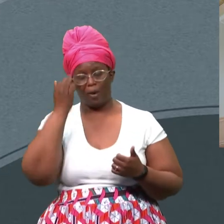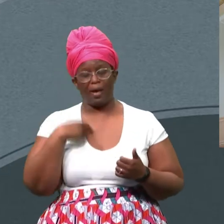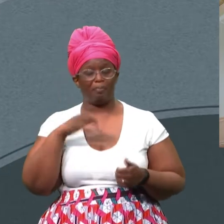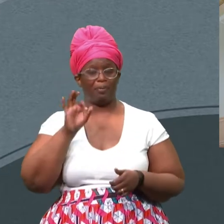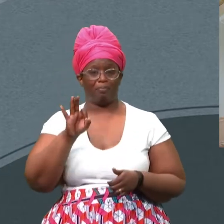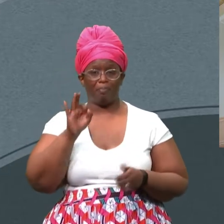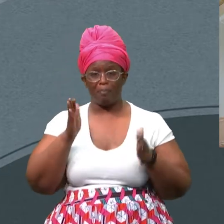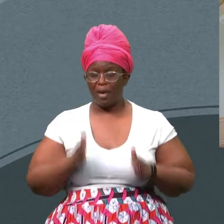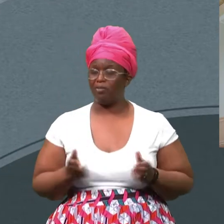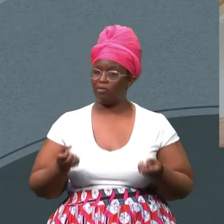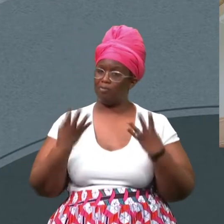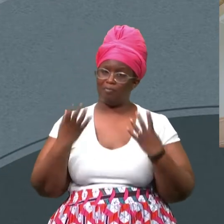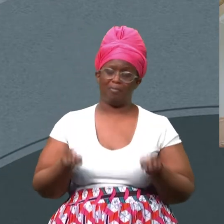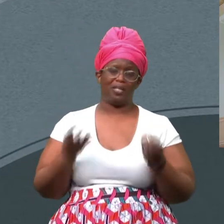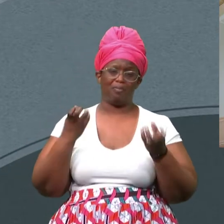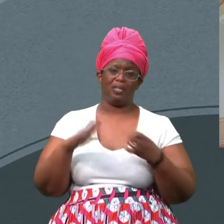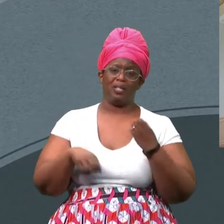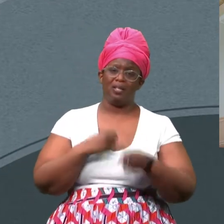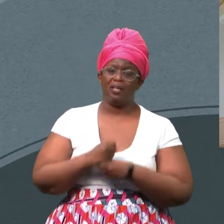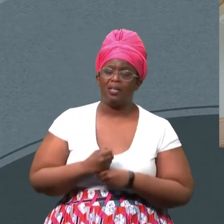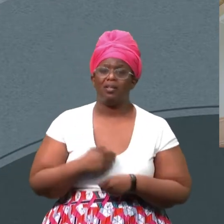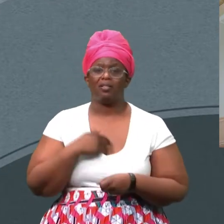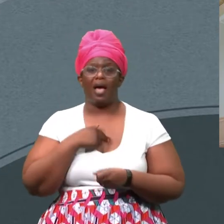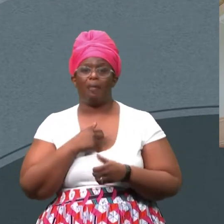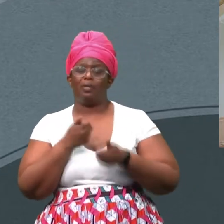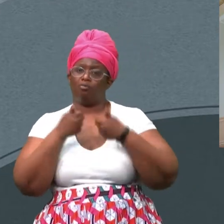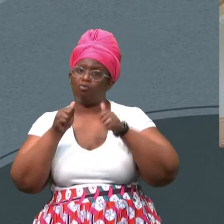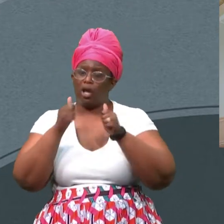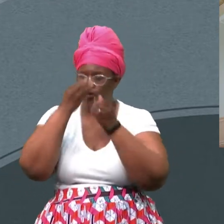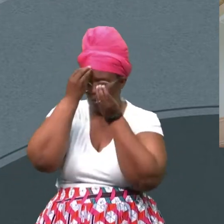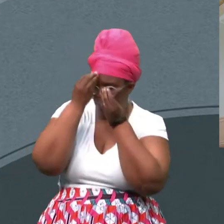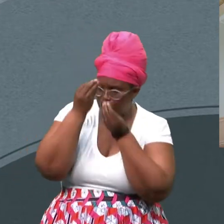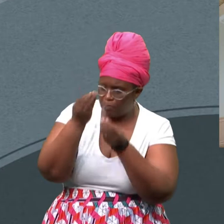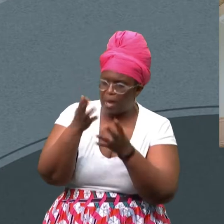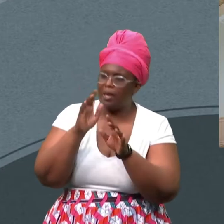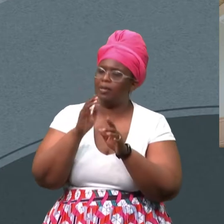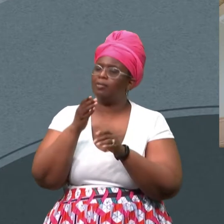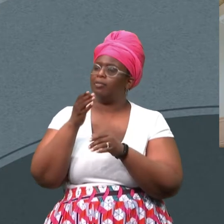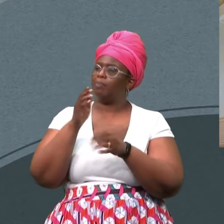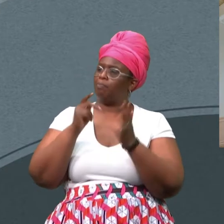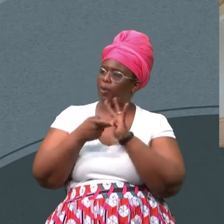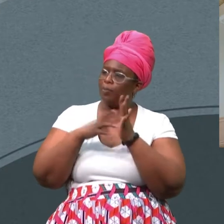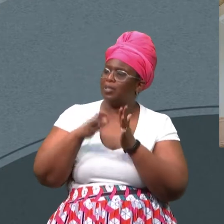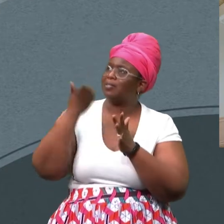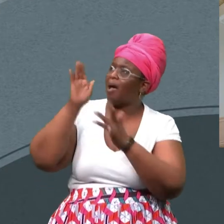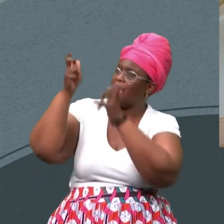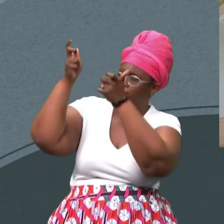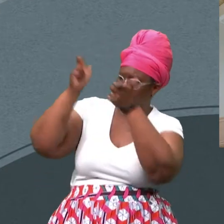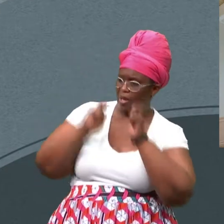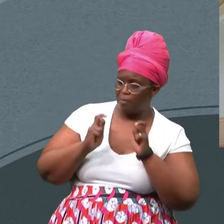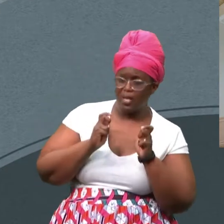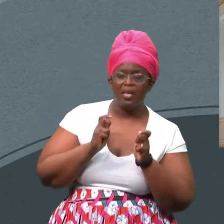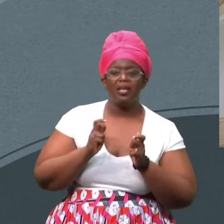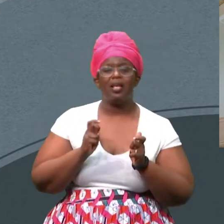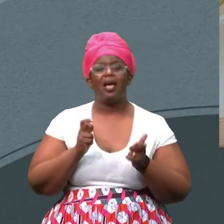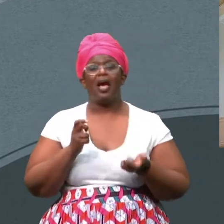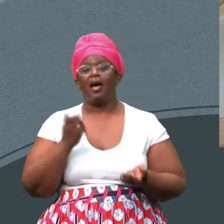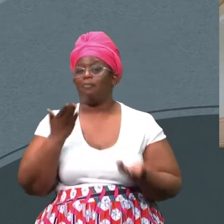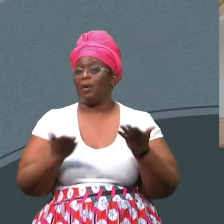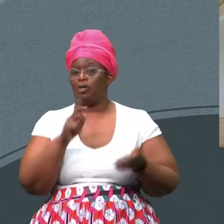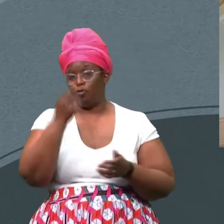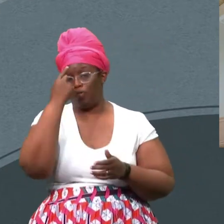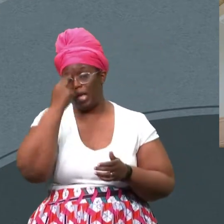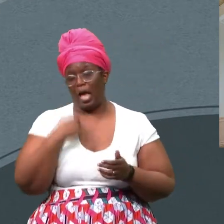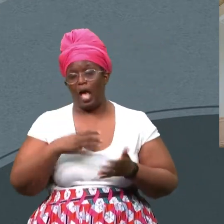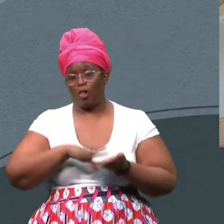ministry, all the years I've been trying to be obedient to the call that God has placed in my life, I would think I would have learned my lesson by now. But the